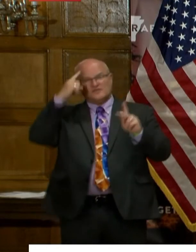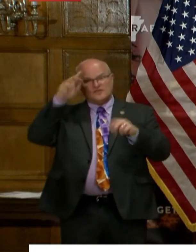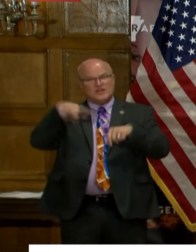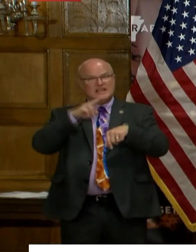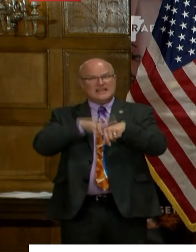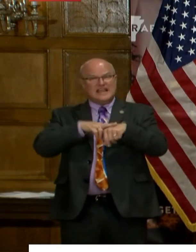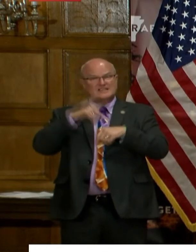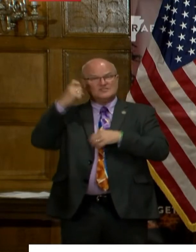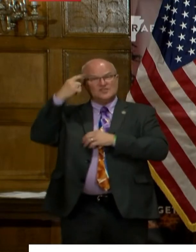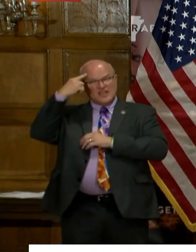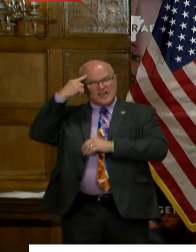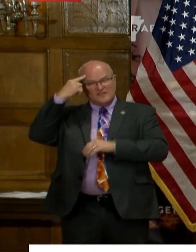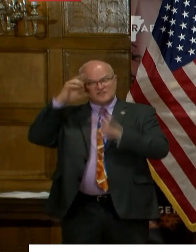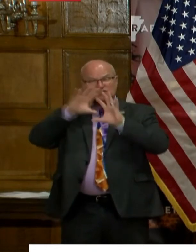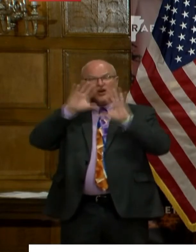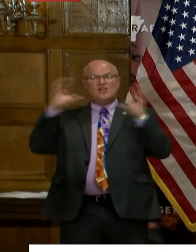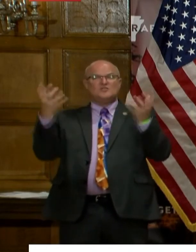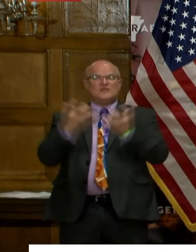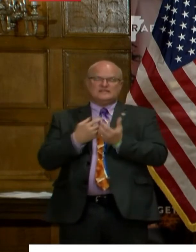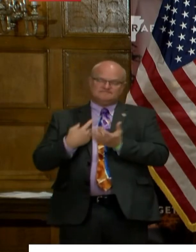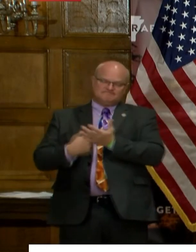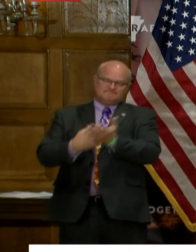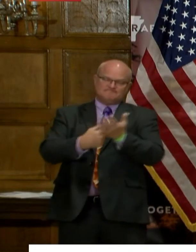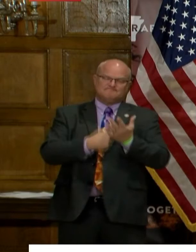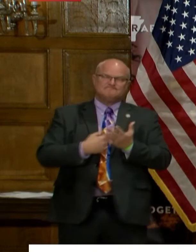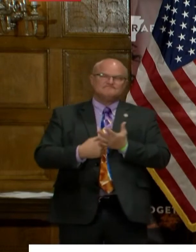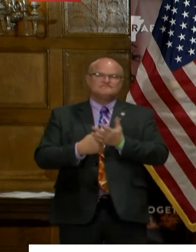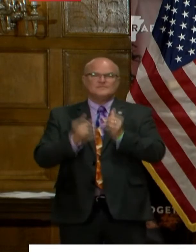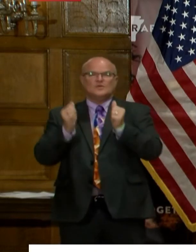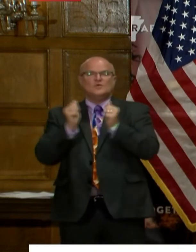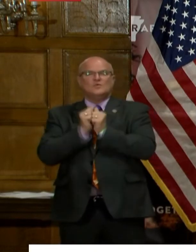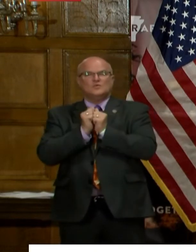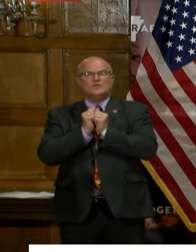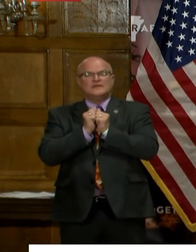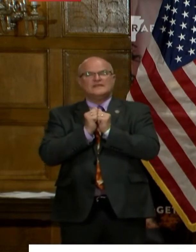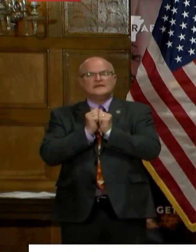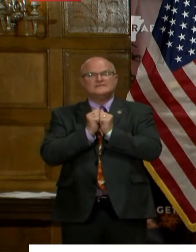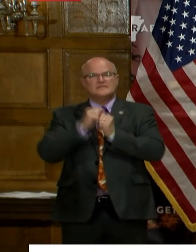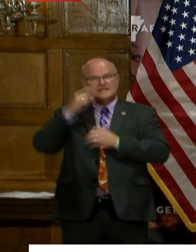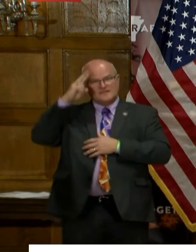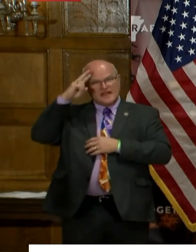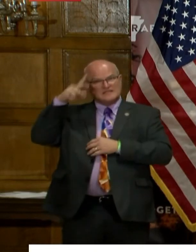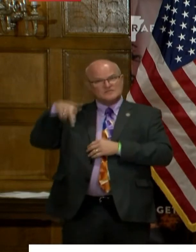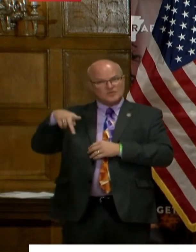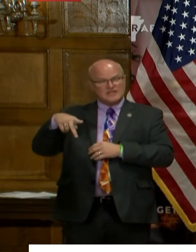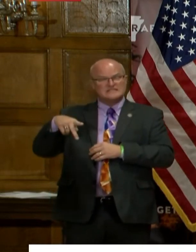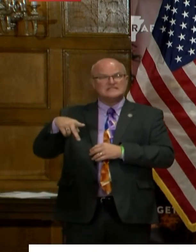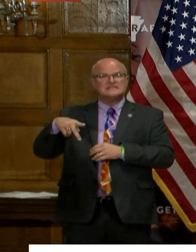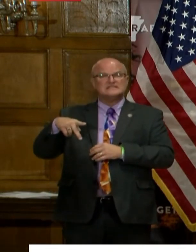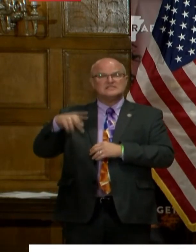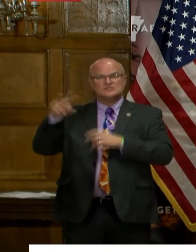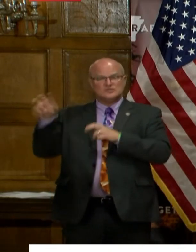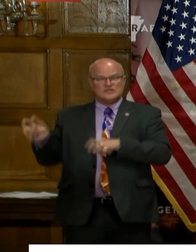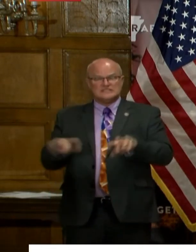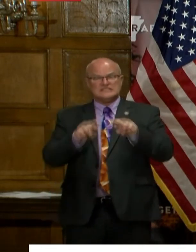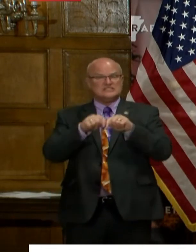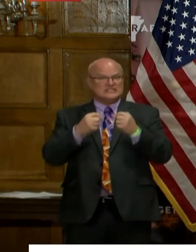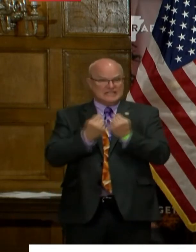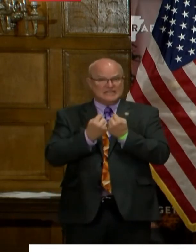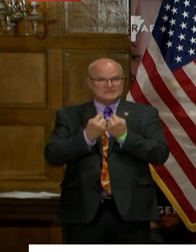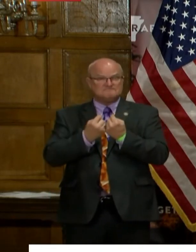national governors to engage with a conversation with the Vice President's transition